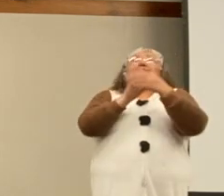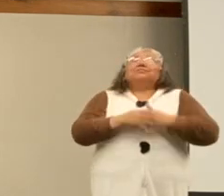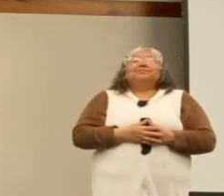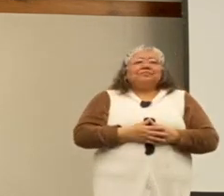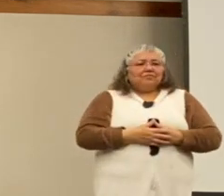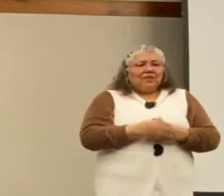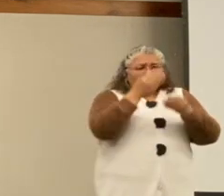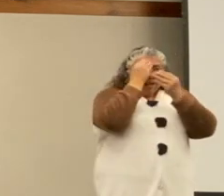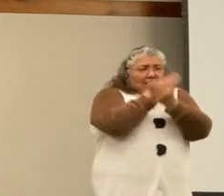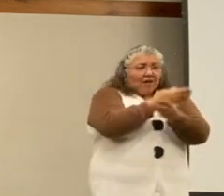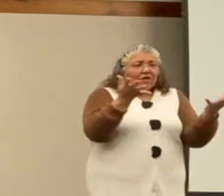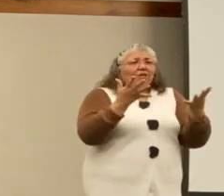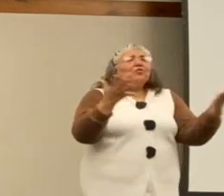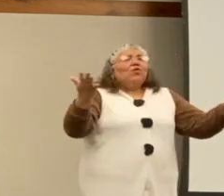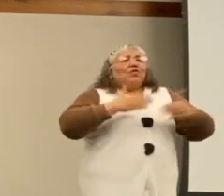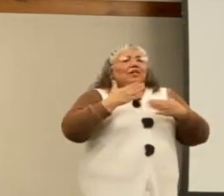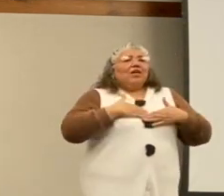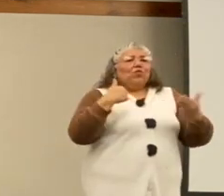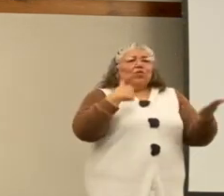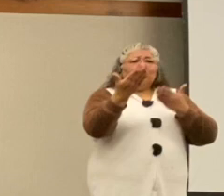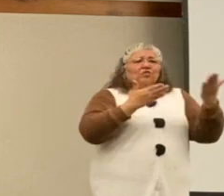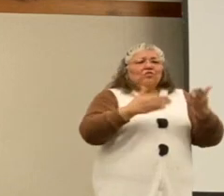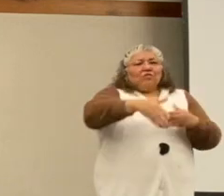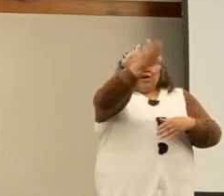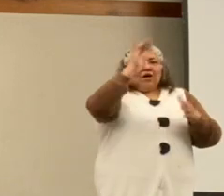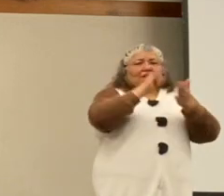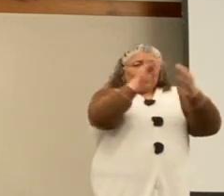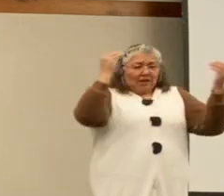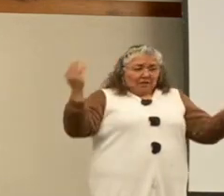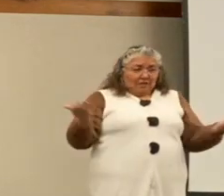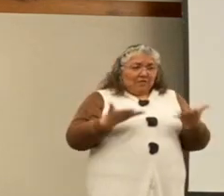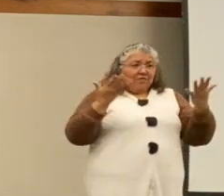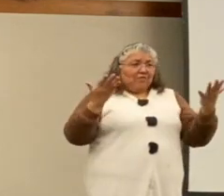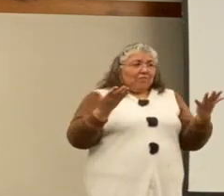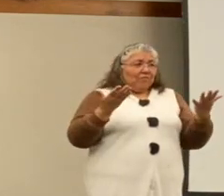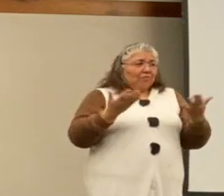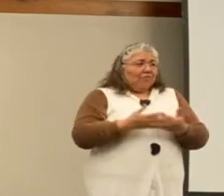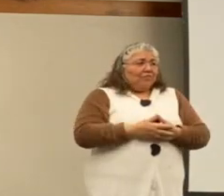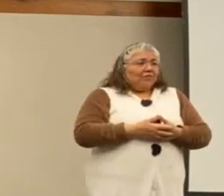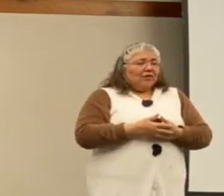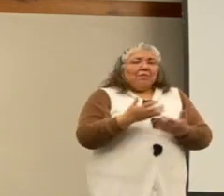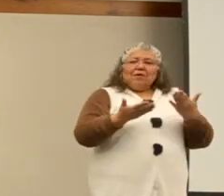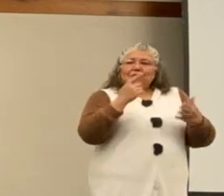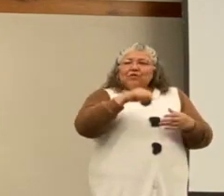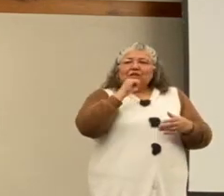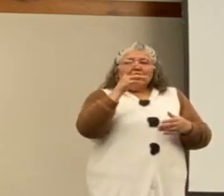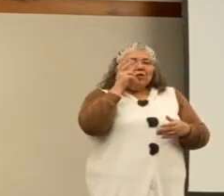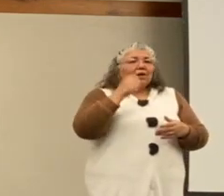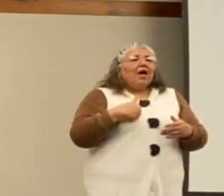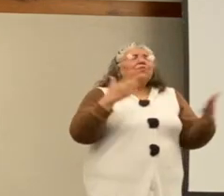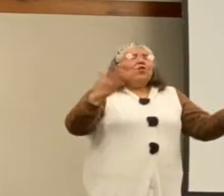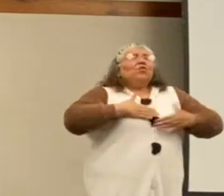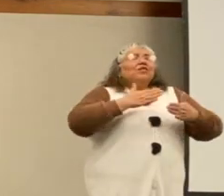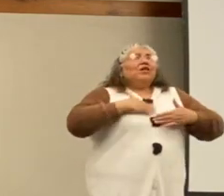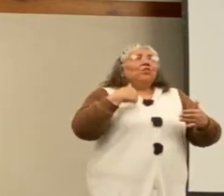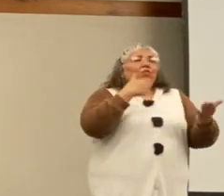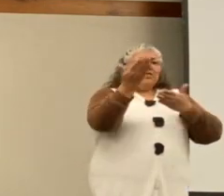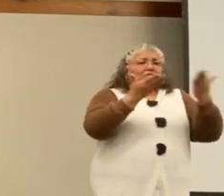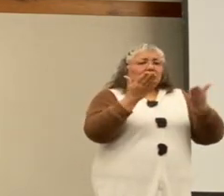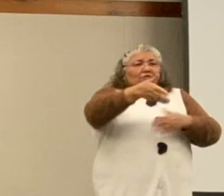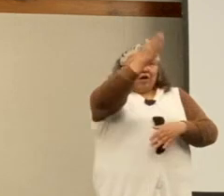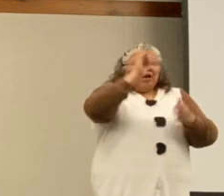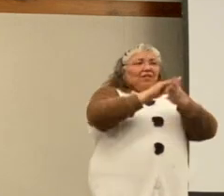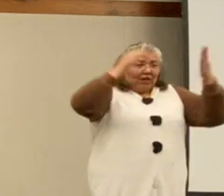Can I tell you something? I am so glad that we serve a God that is present. Maybe you didn't hear me. I am so glad that we serve a God that